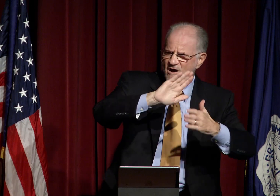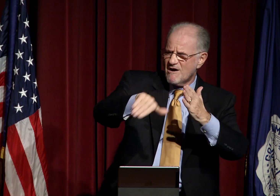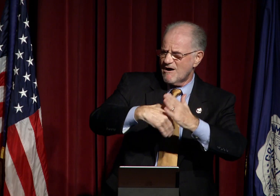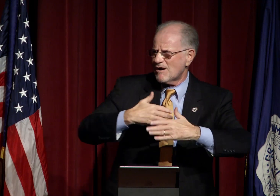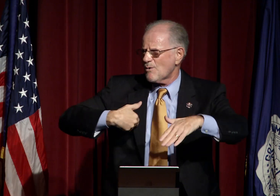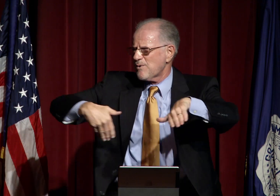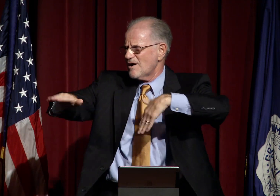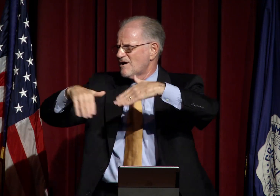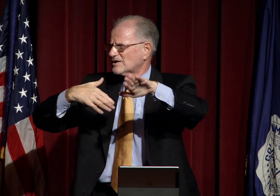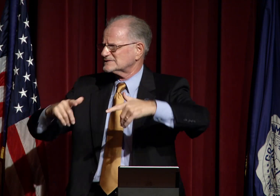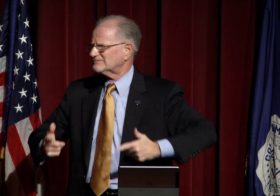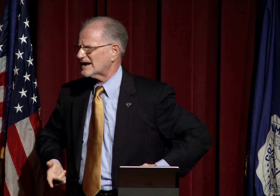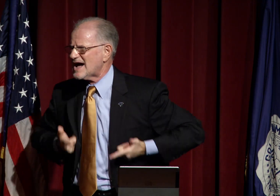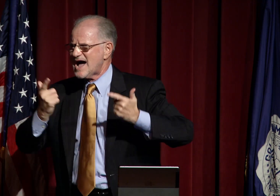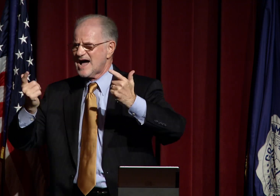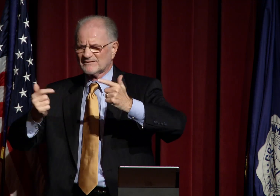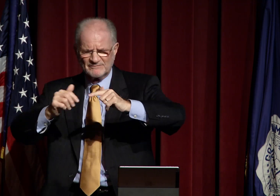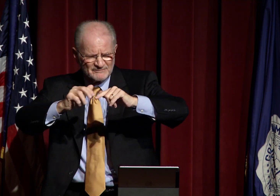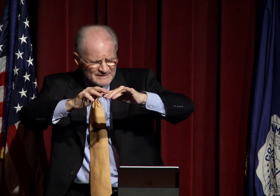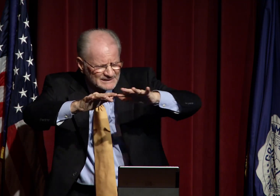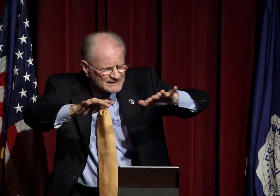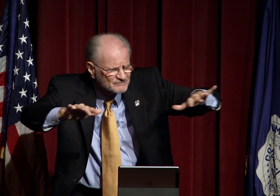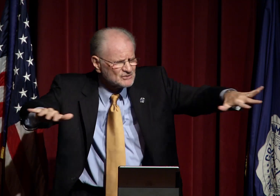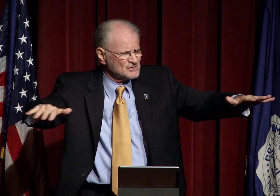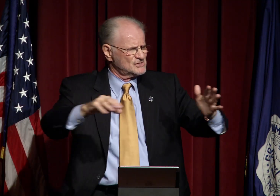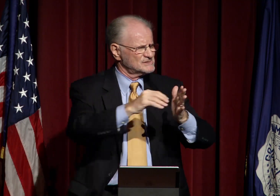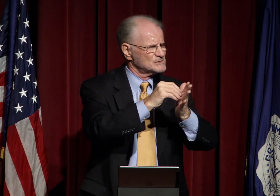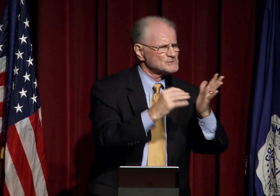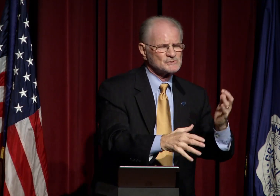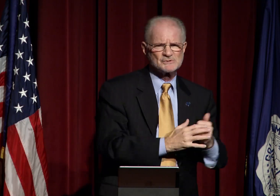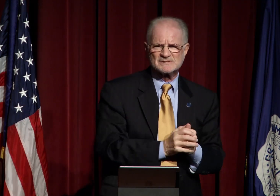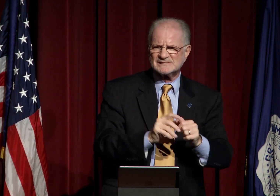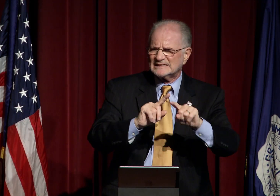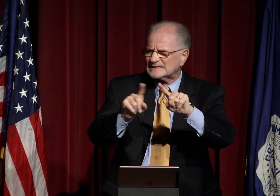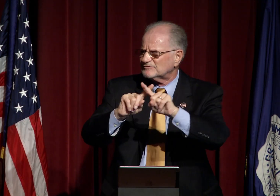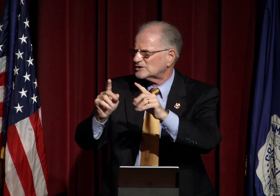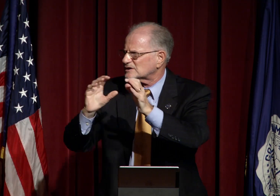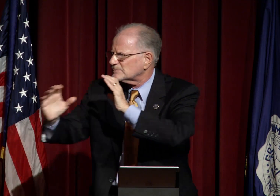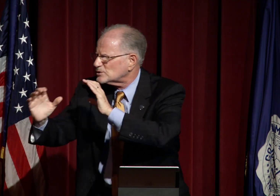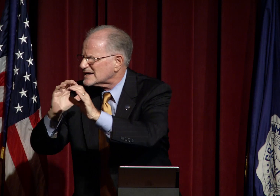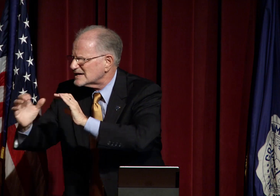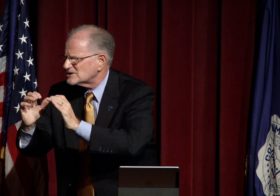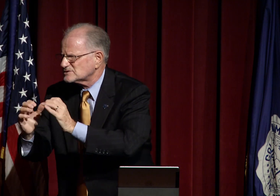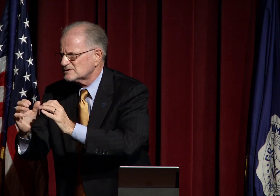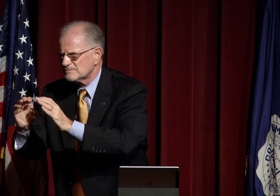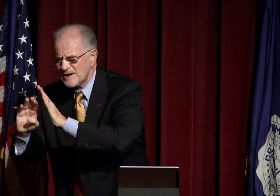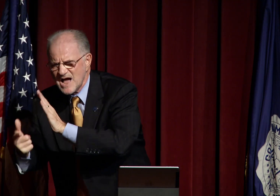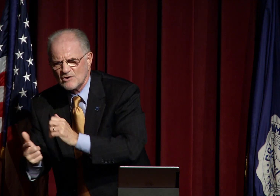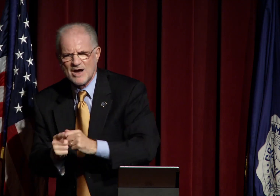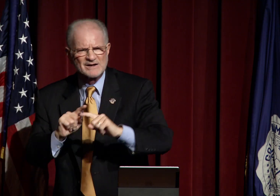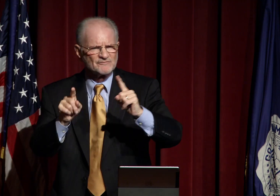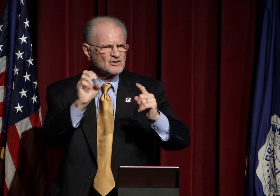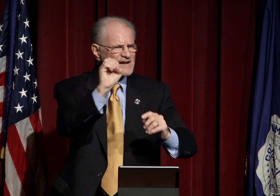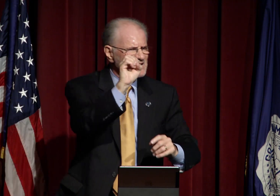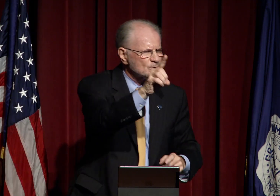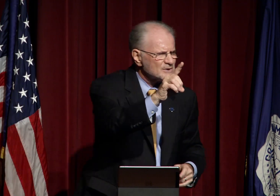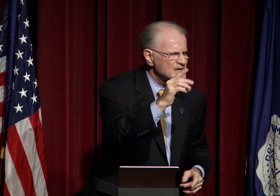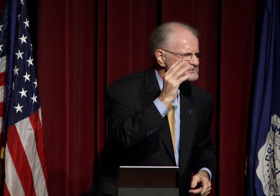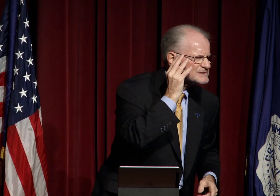those diverse students who come from all walks of life to our campus. Students come with different communication